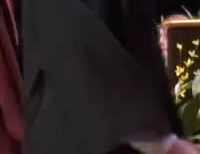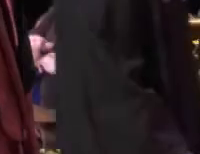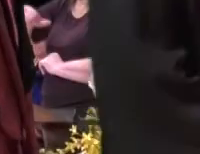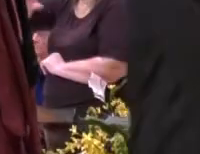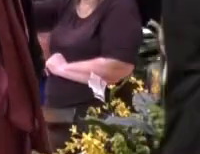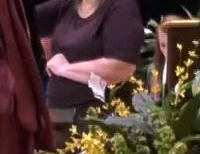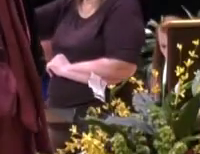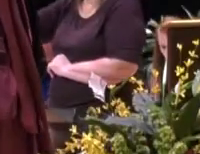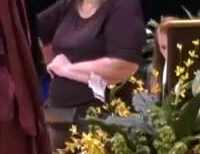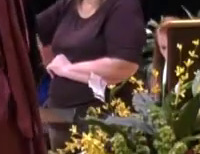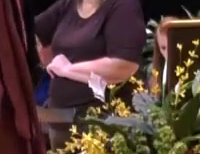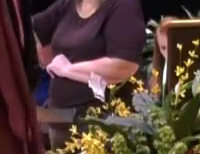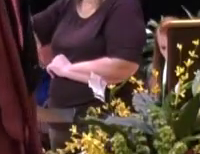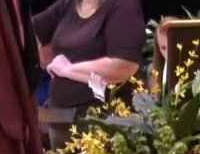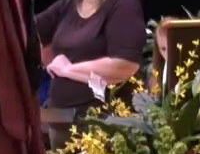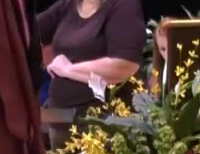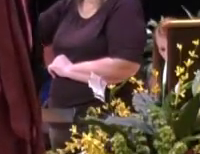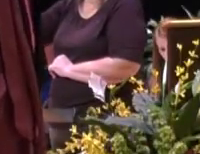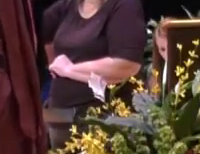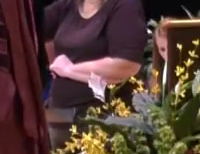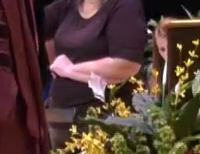James R. Davis, Jr.